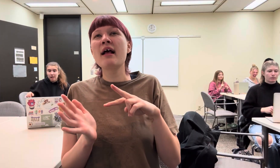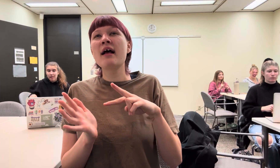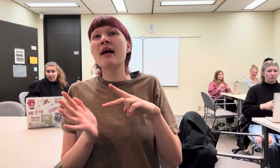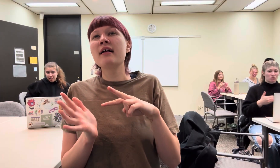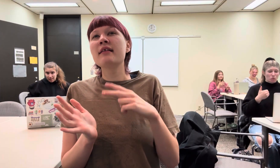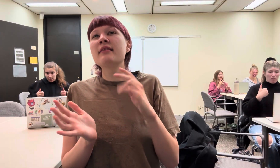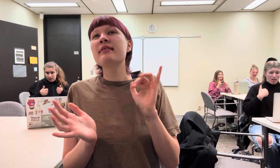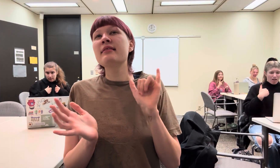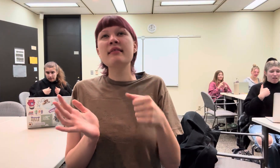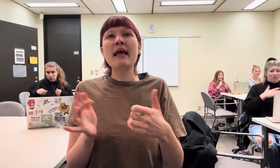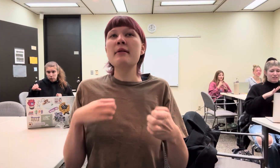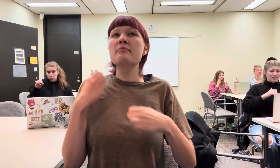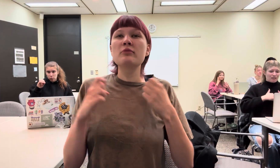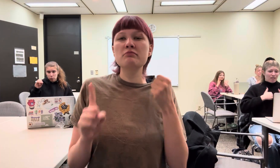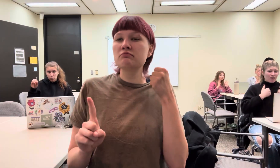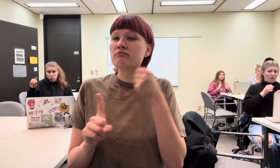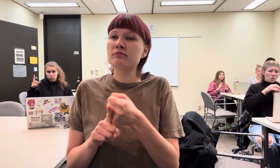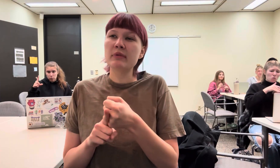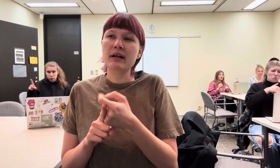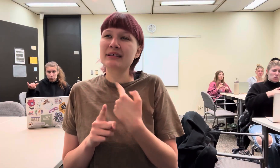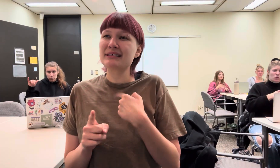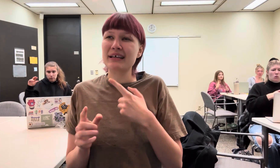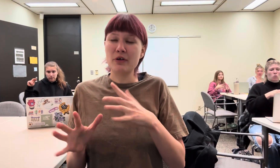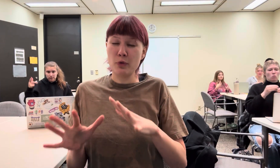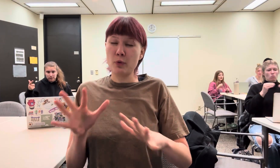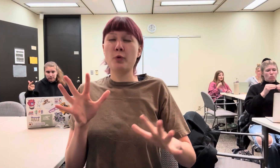half dozen or more gunshot wounds in his chest. Malcolm